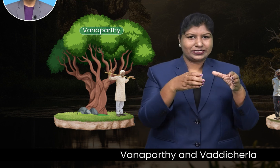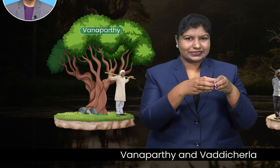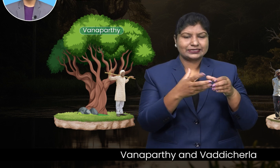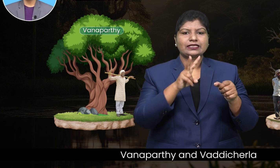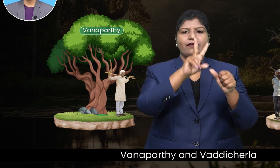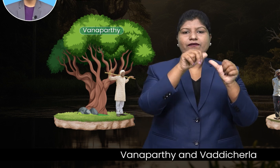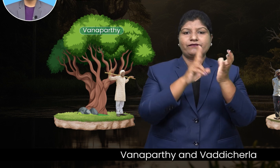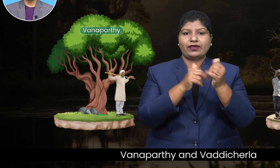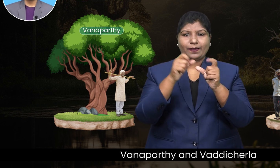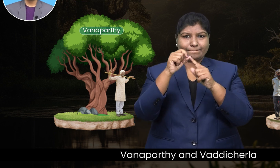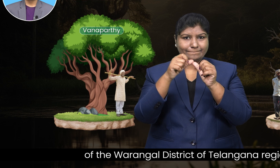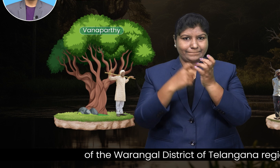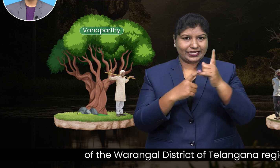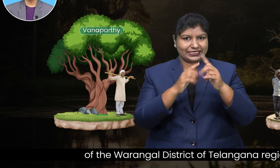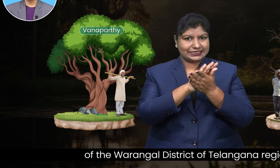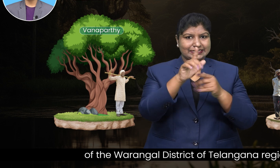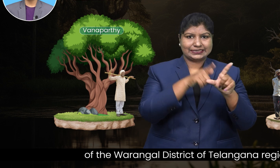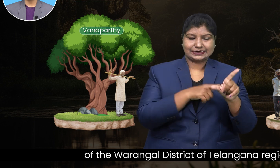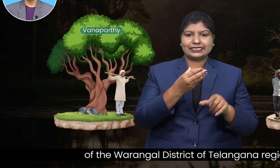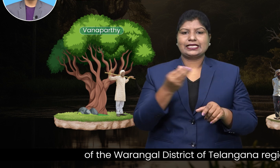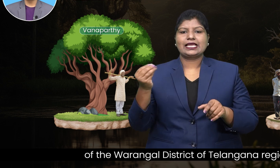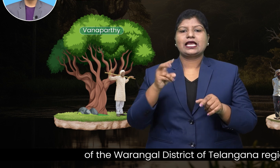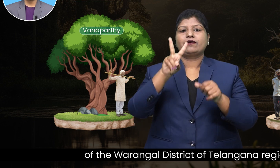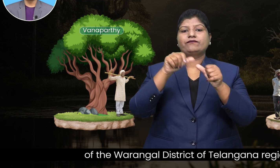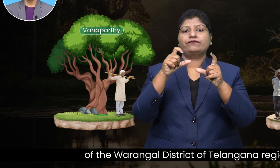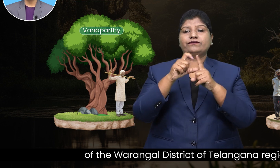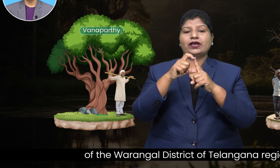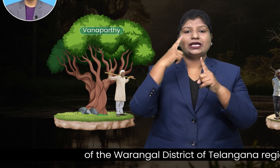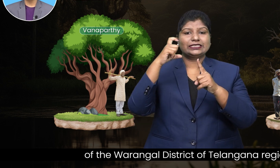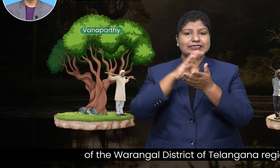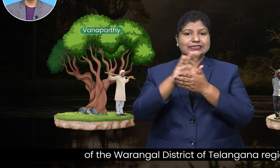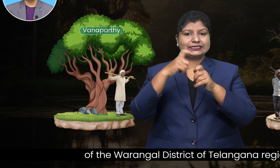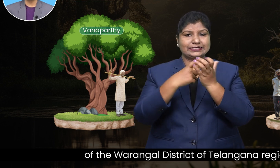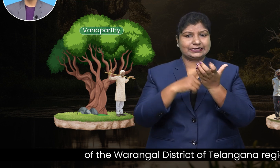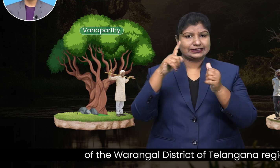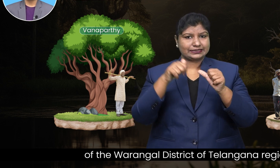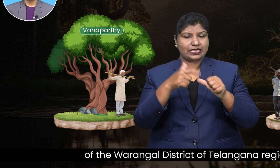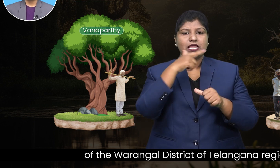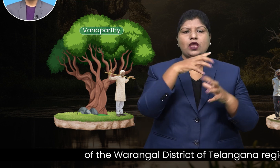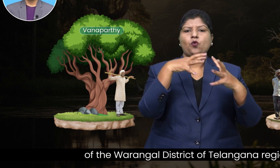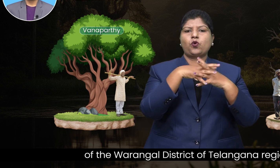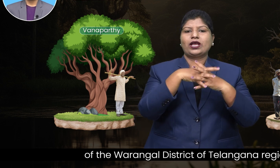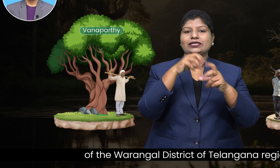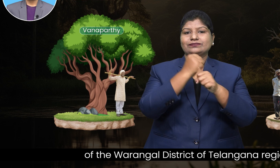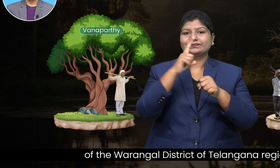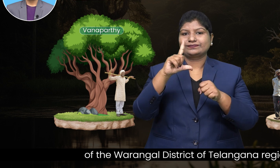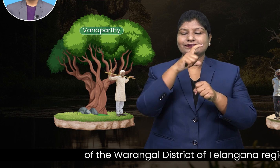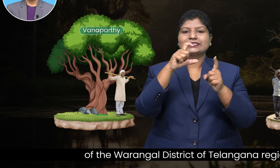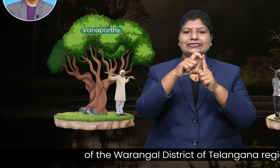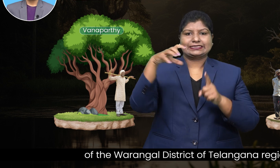Vanaparthi and Vaddicherla of the Warangal district of Telangana region.